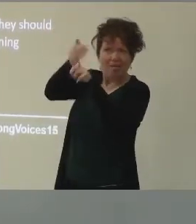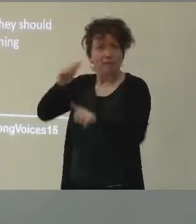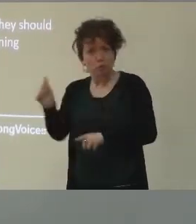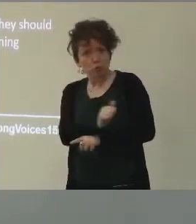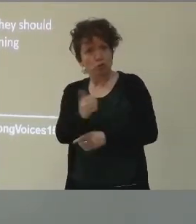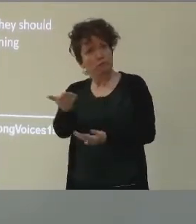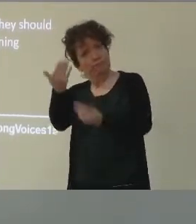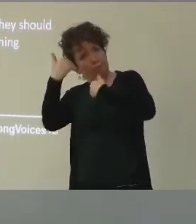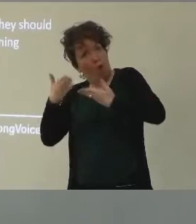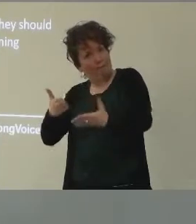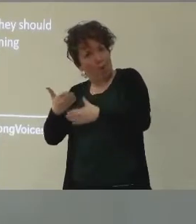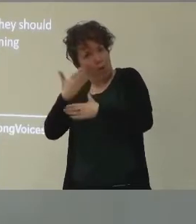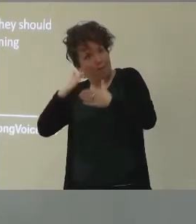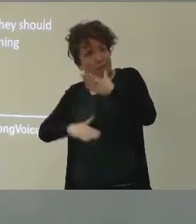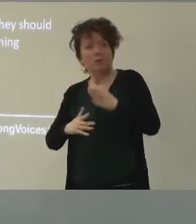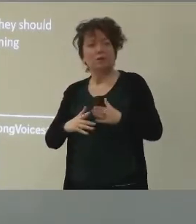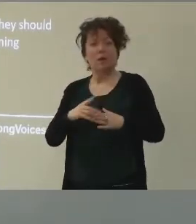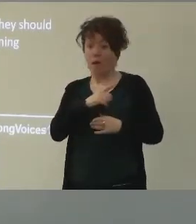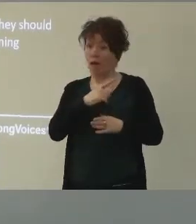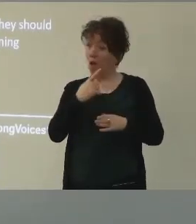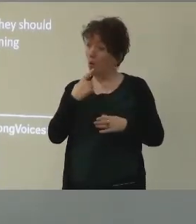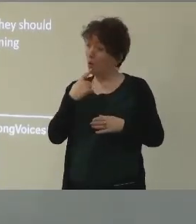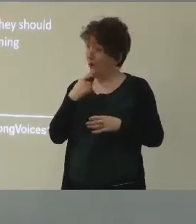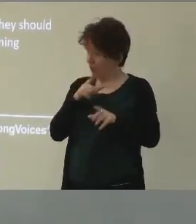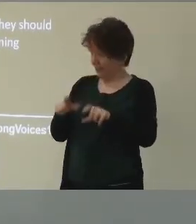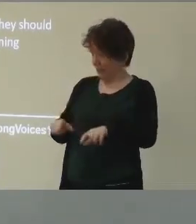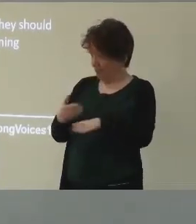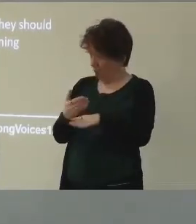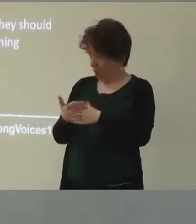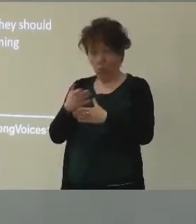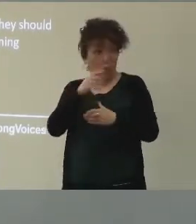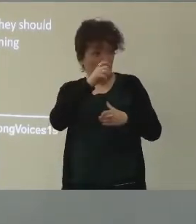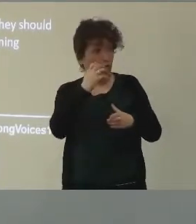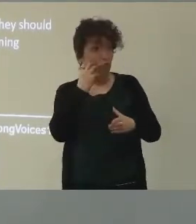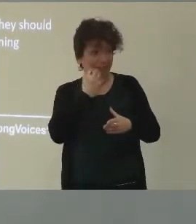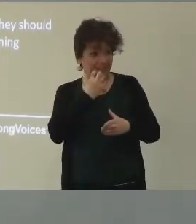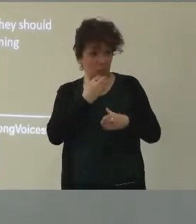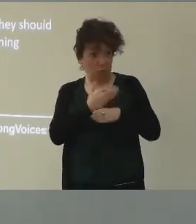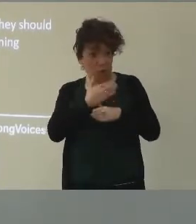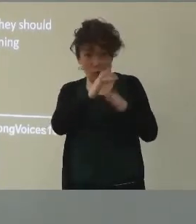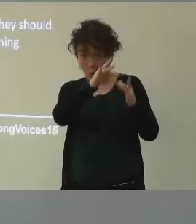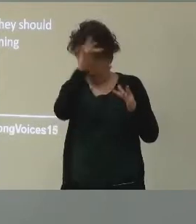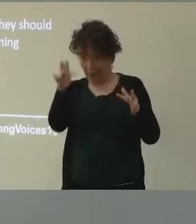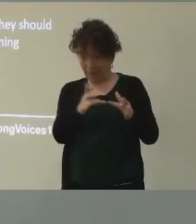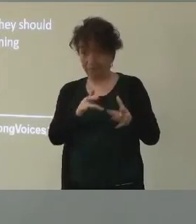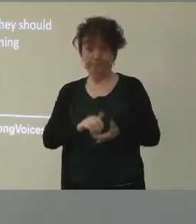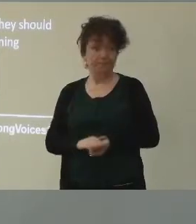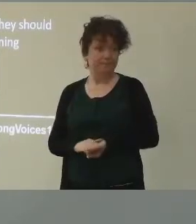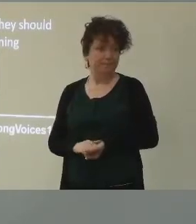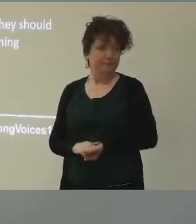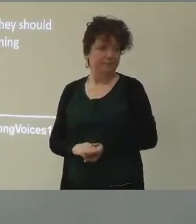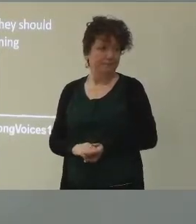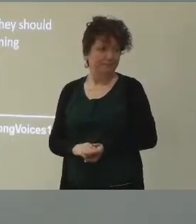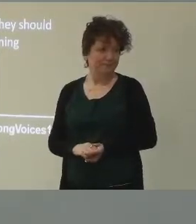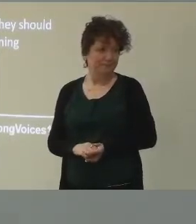And just to say at this point again, I'm going to stay working with yourselves in the room, and Chris will be working with Paul and the online audience again.